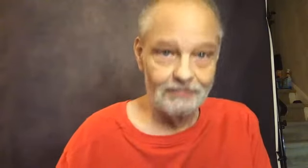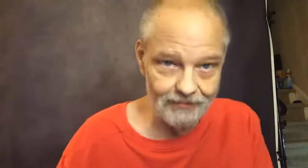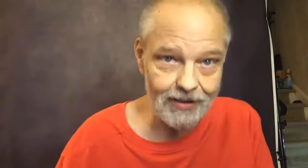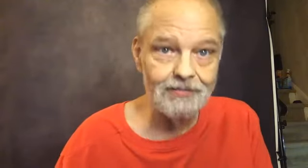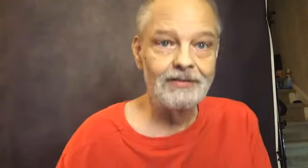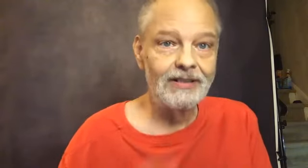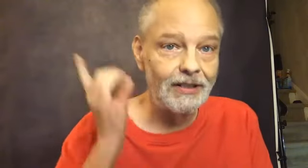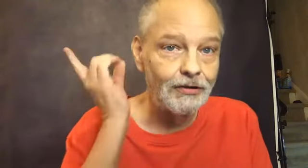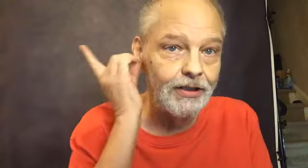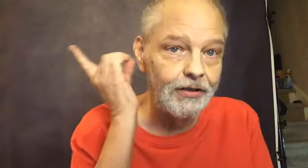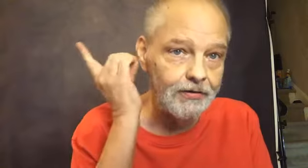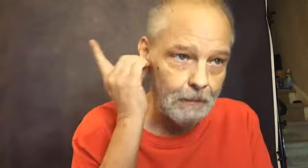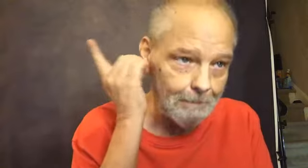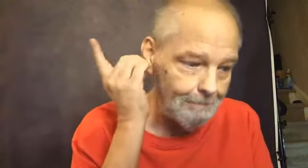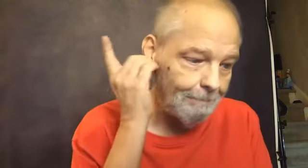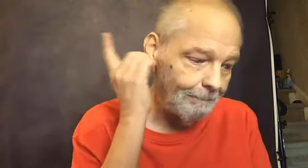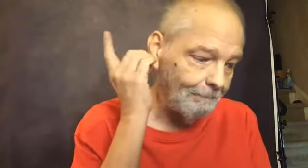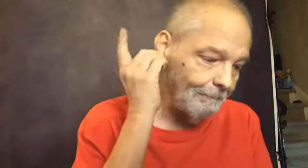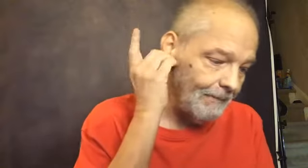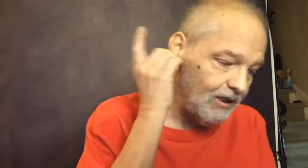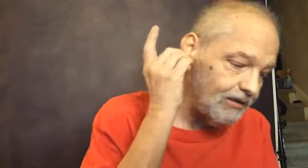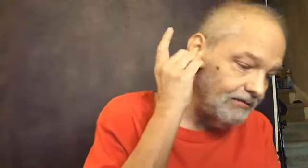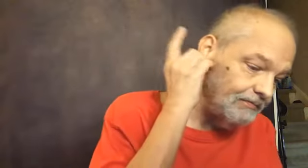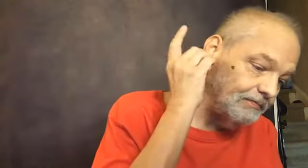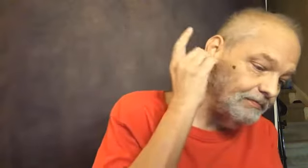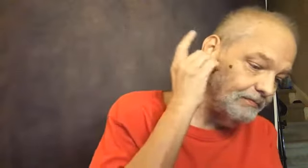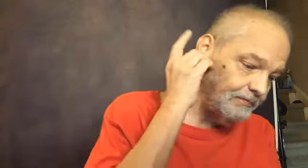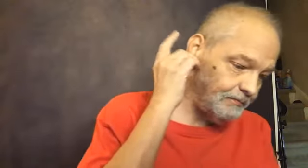Right, D on the ear. Good.